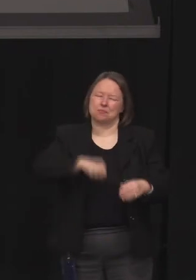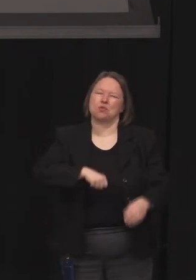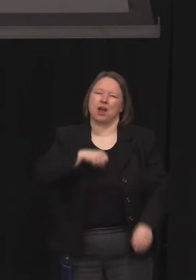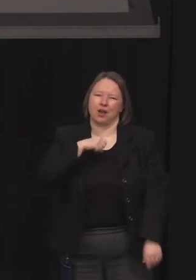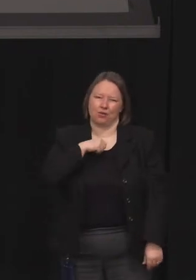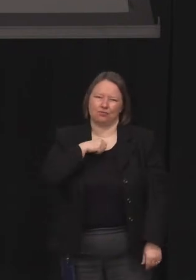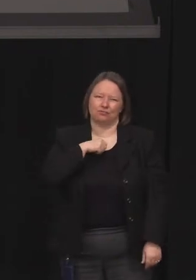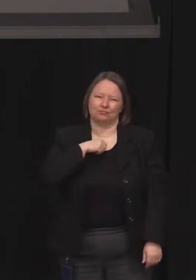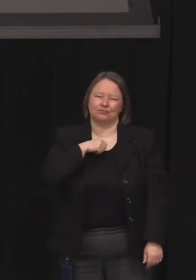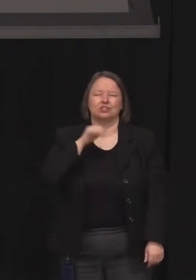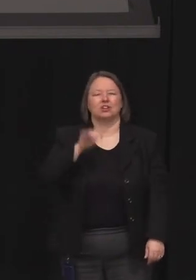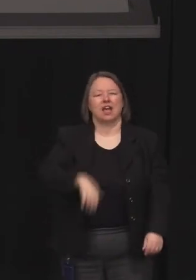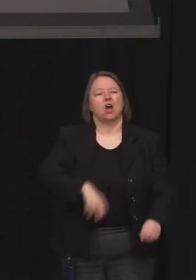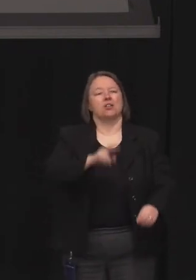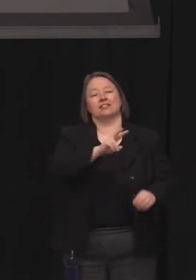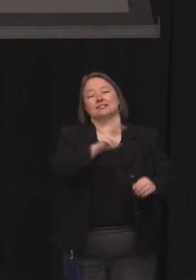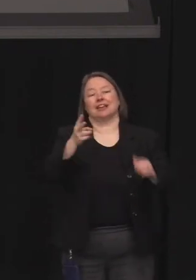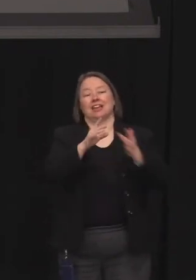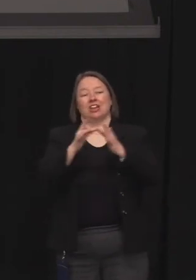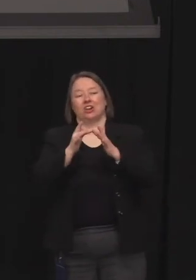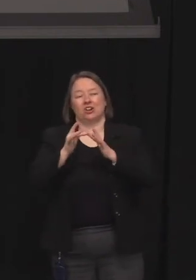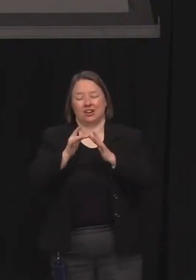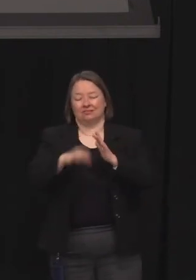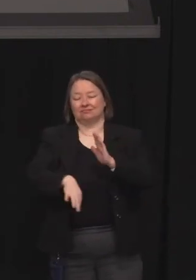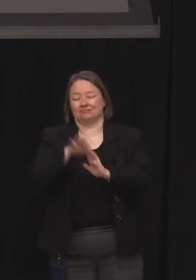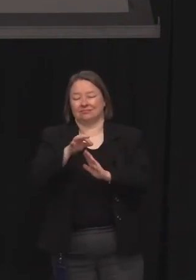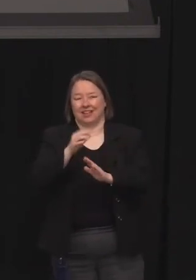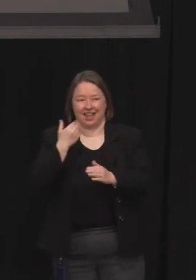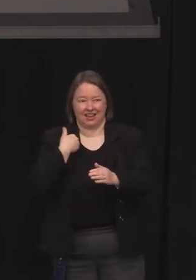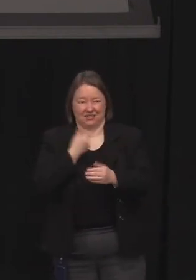Which brings me to the second internet epiphany I had last week.